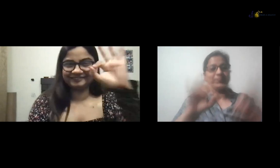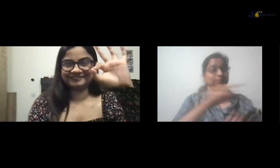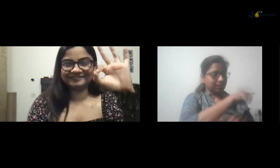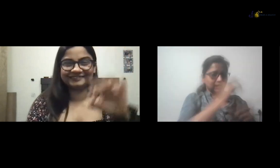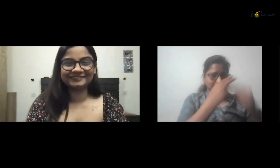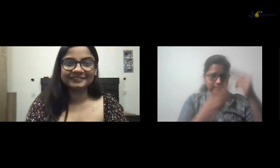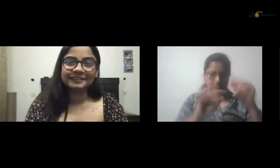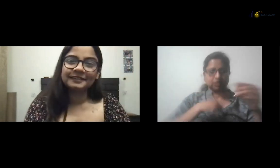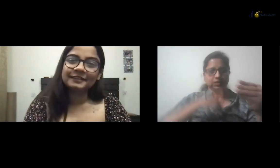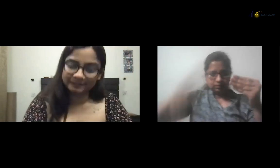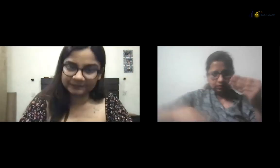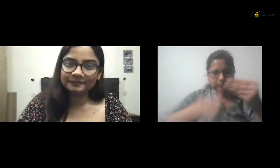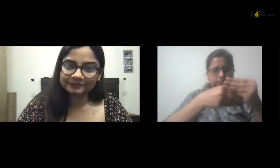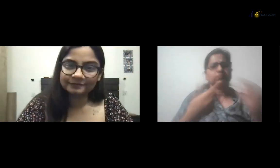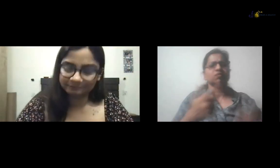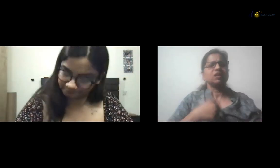Hello. Hello, Charu.